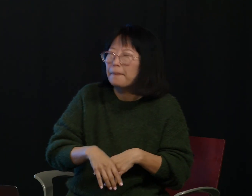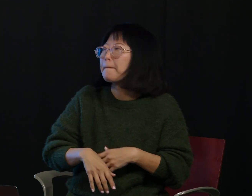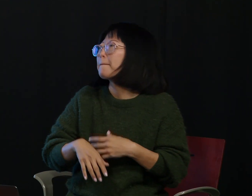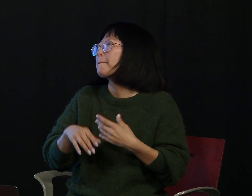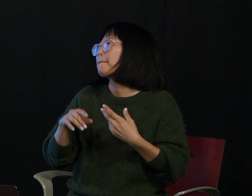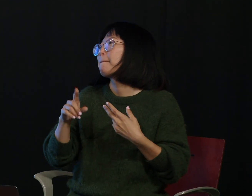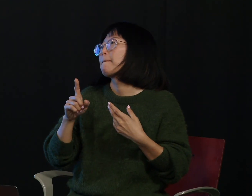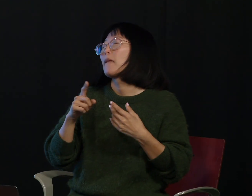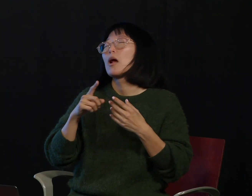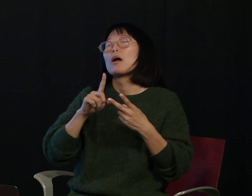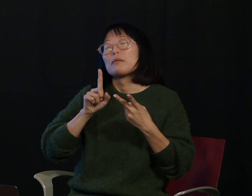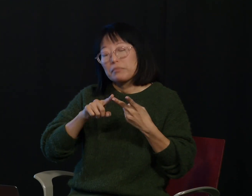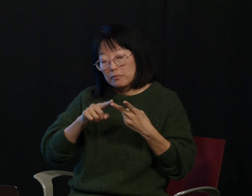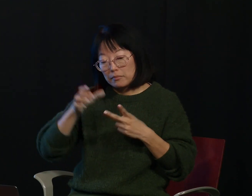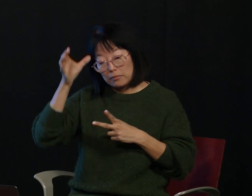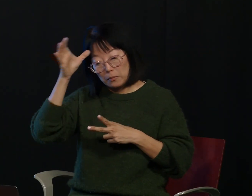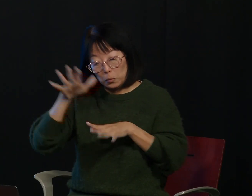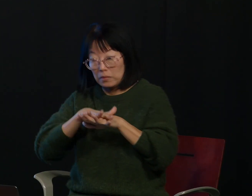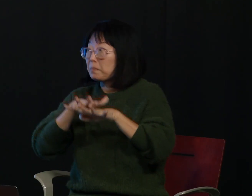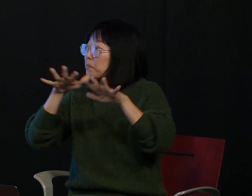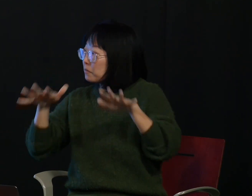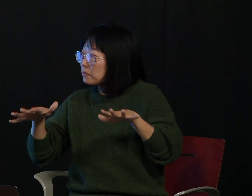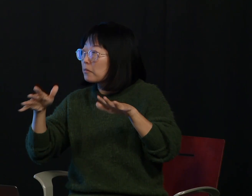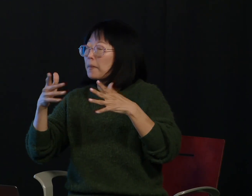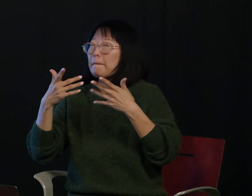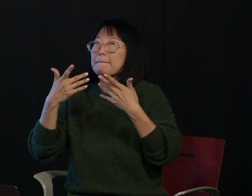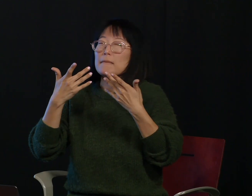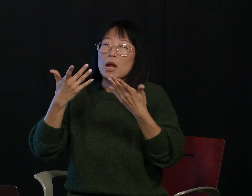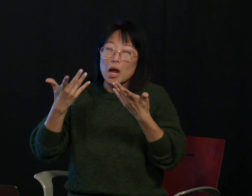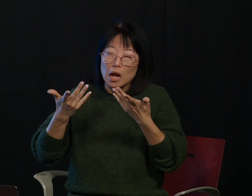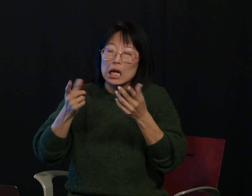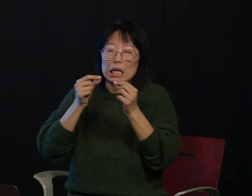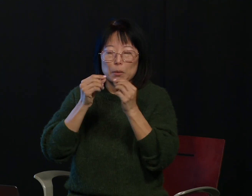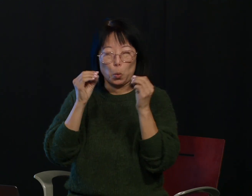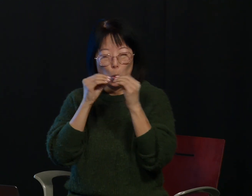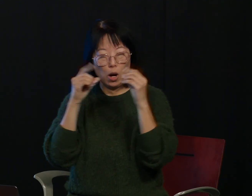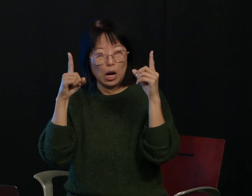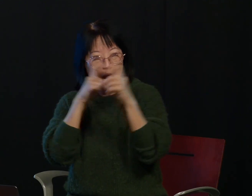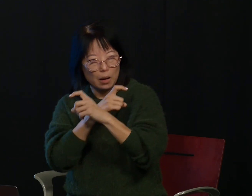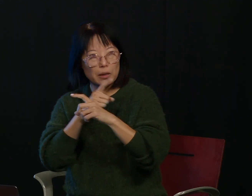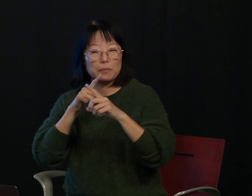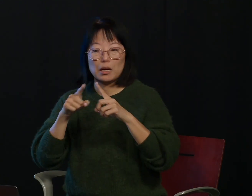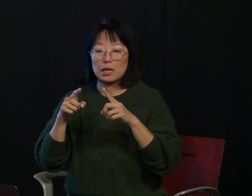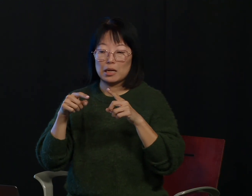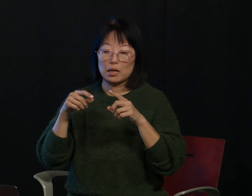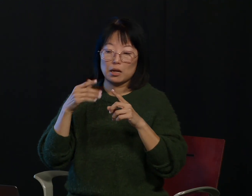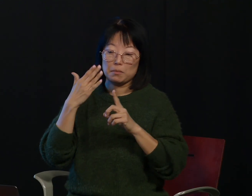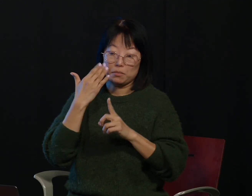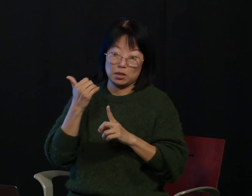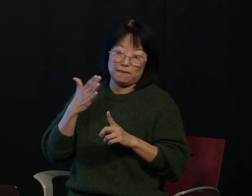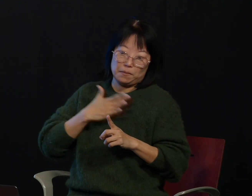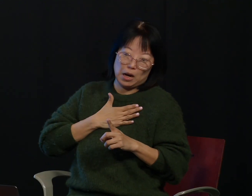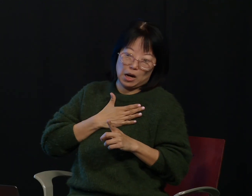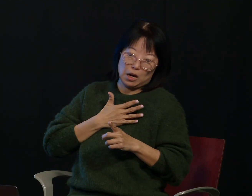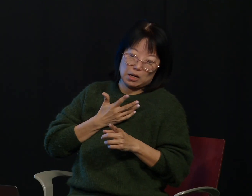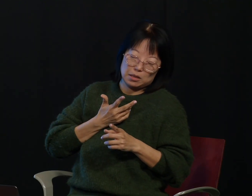are interchangeable. The concept being separated is a little bit more complex because of